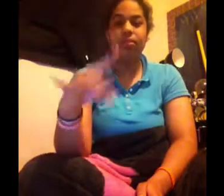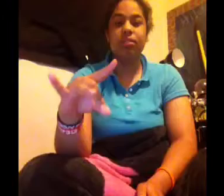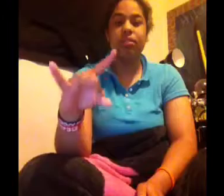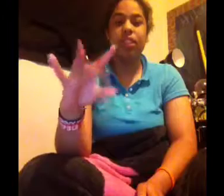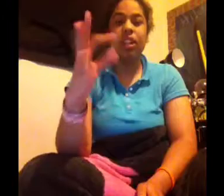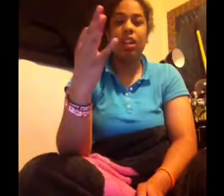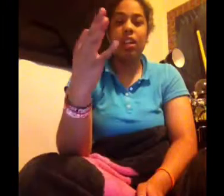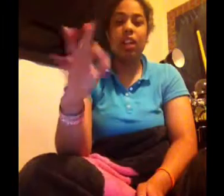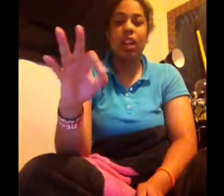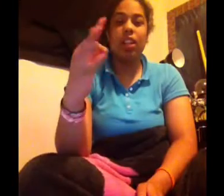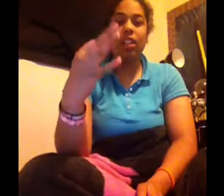19